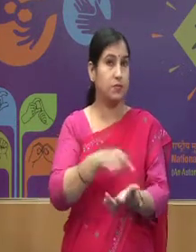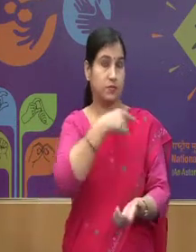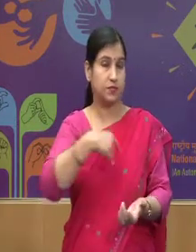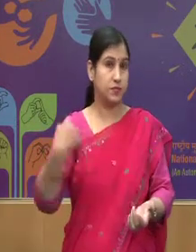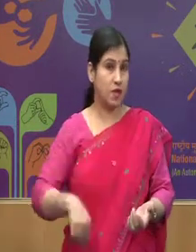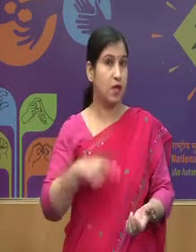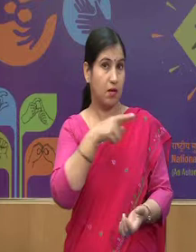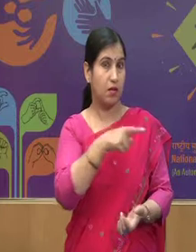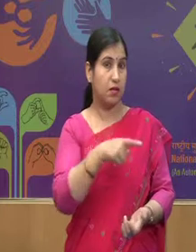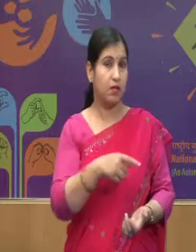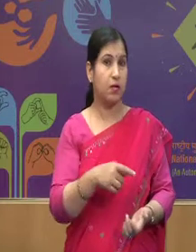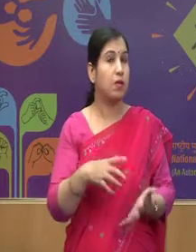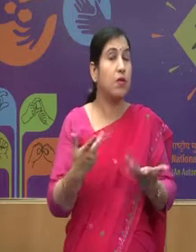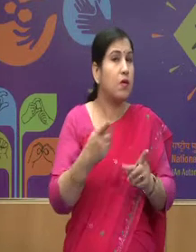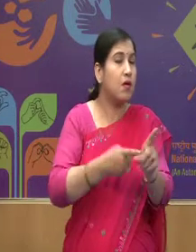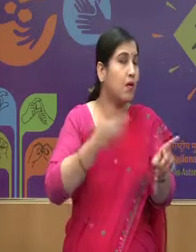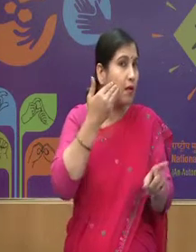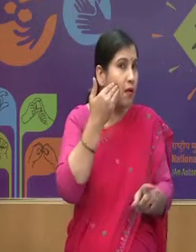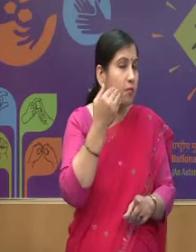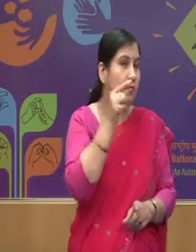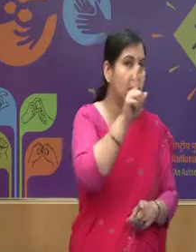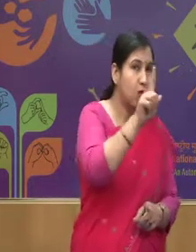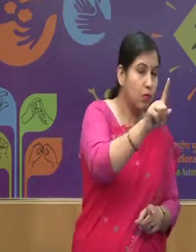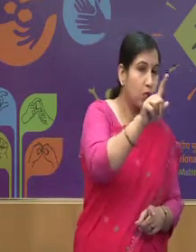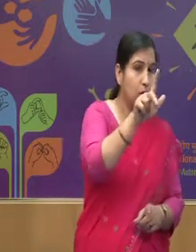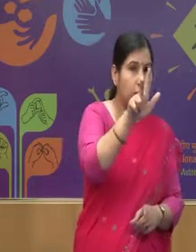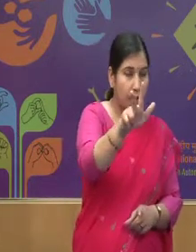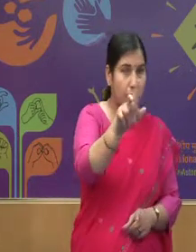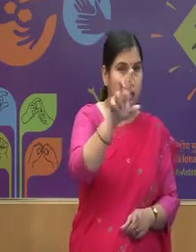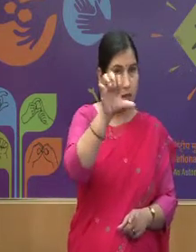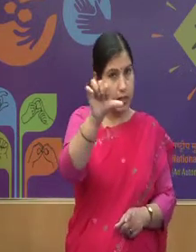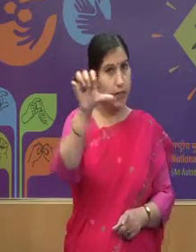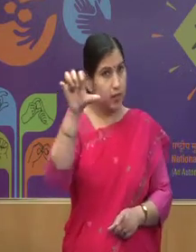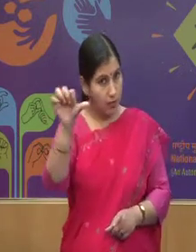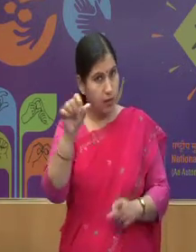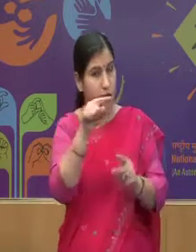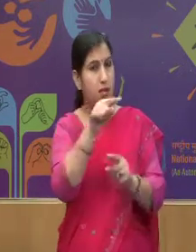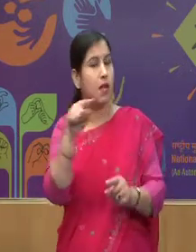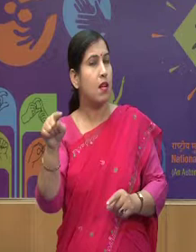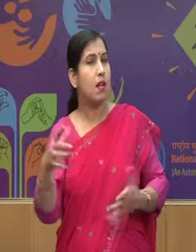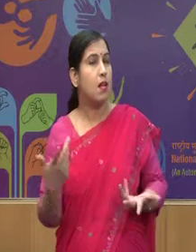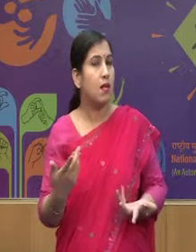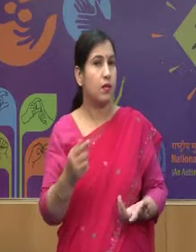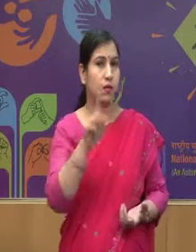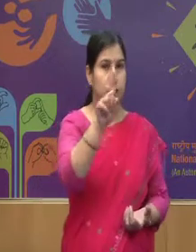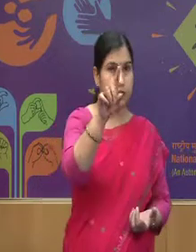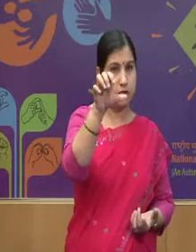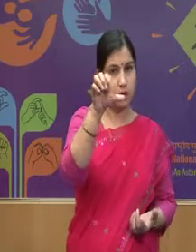This rebellion took place between the year 1899 till